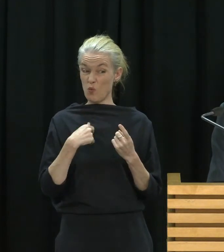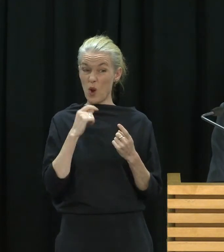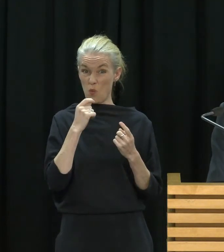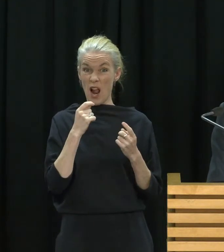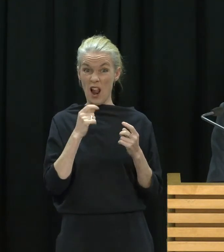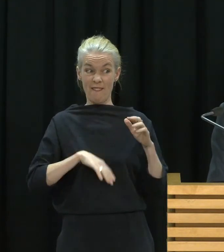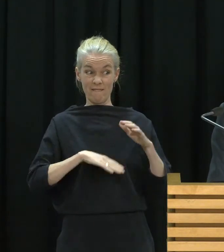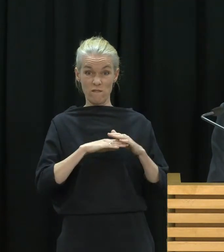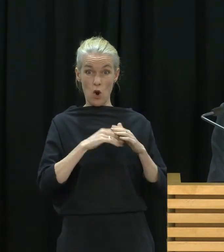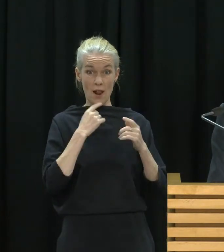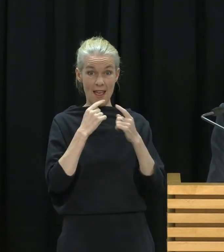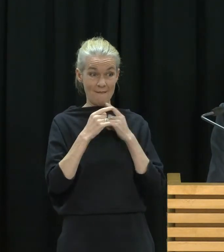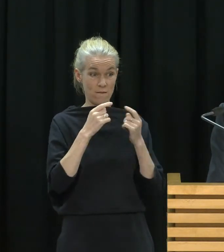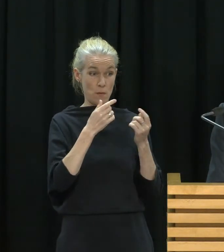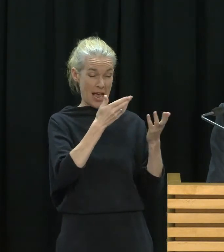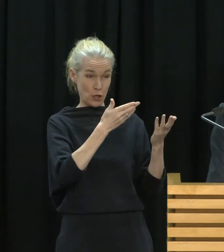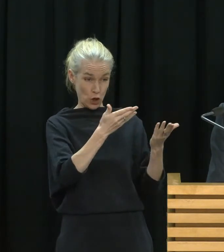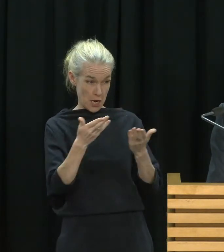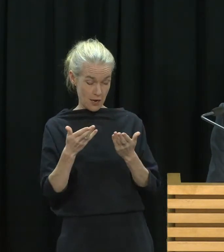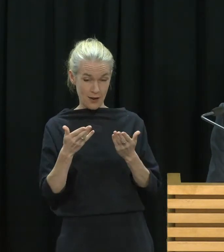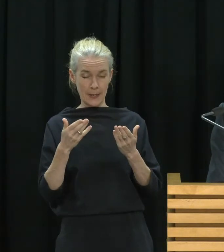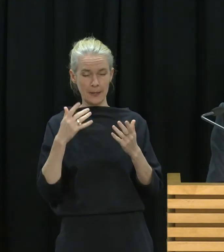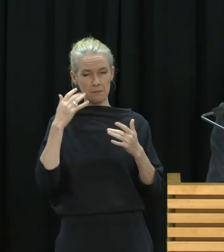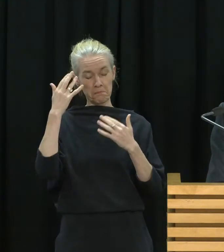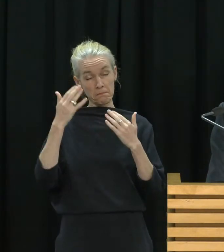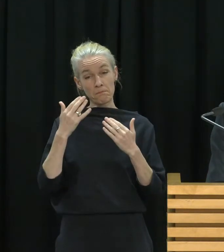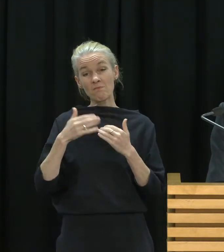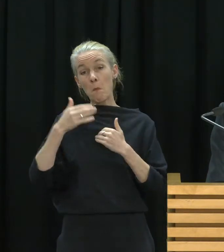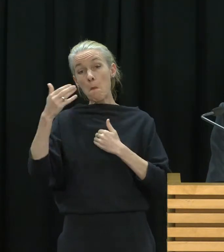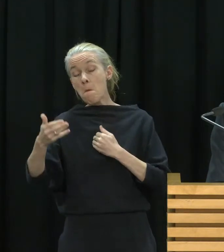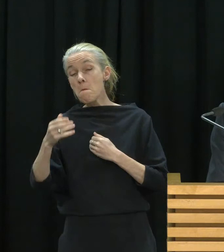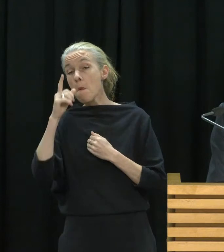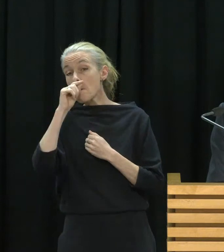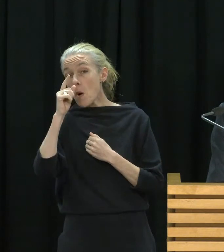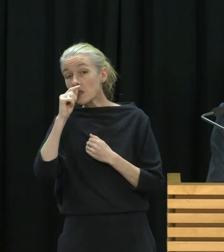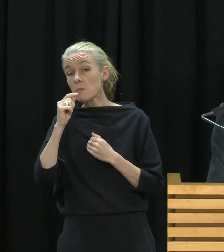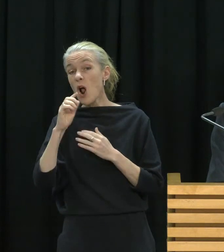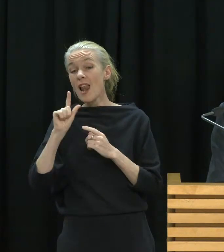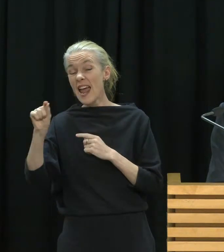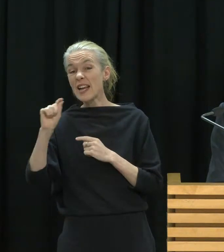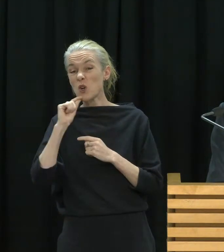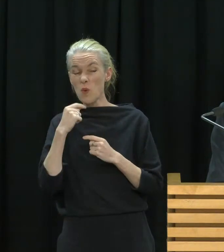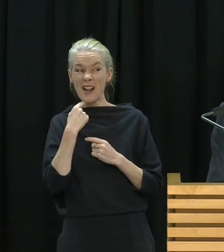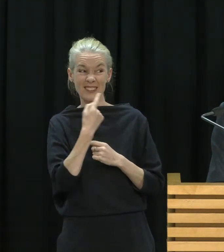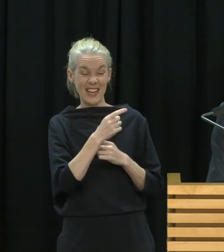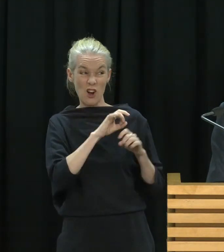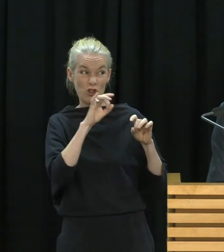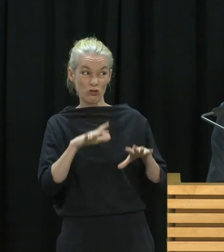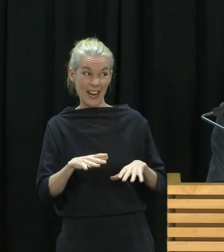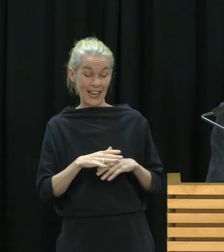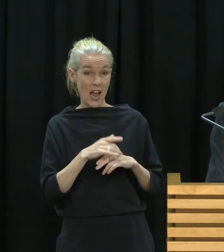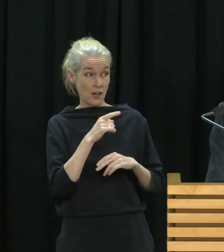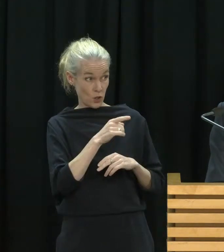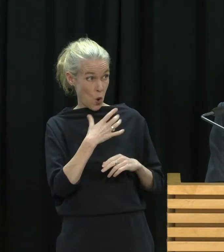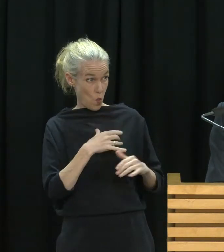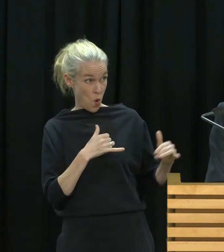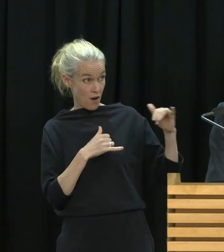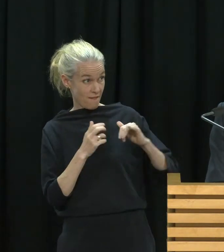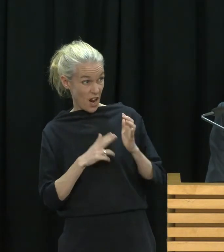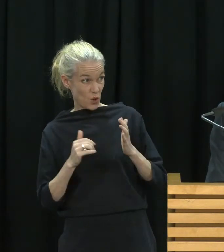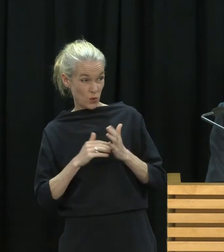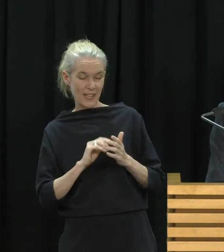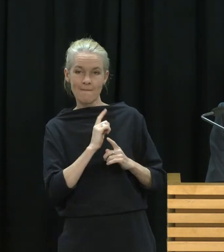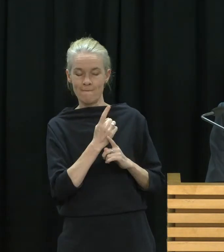when applied in the right circumstances, so it is one that we keep in the toolkit. We do know that it could be